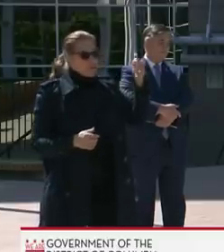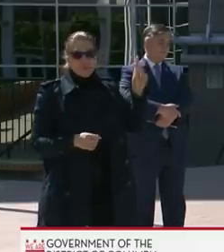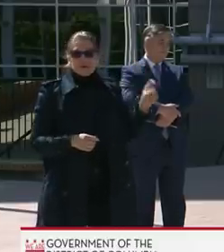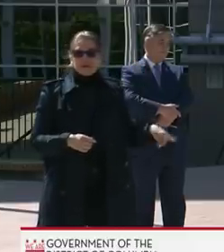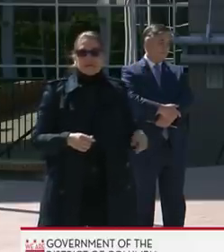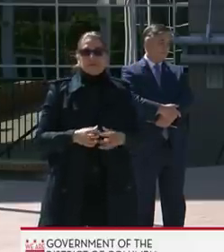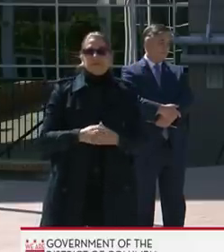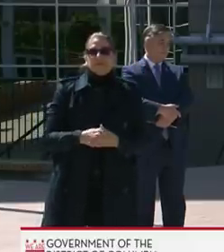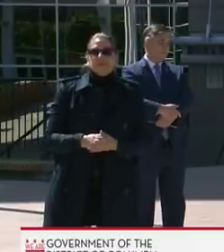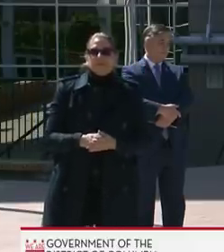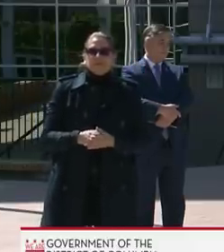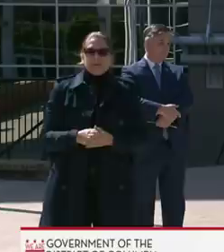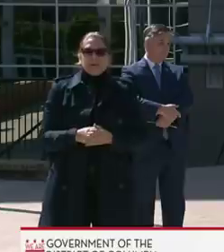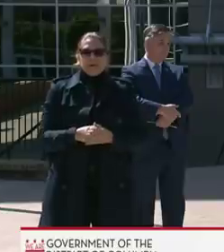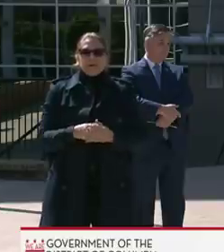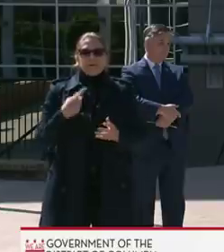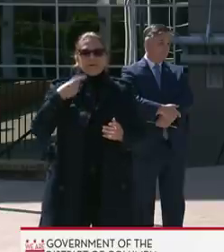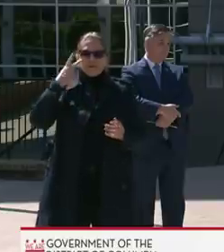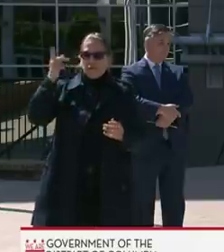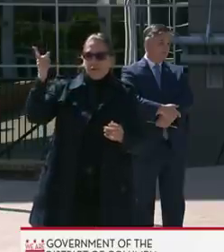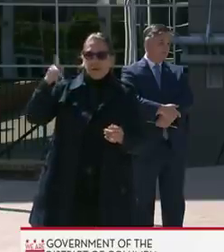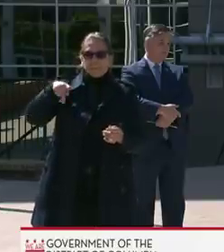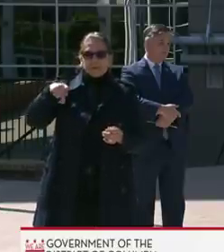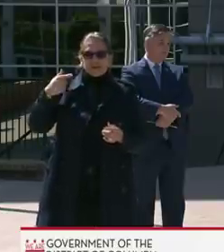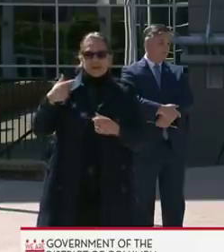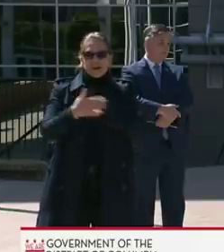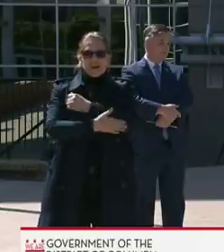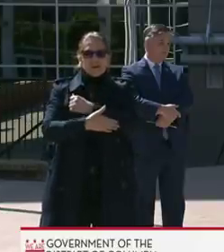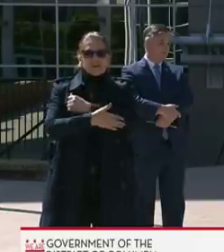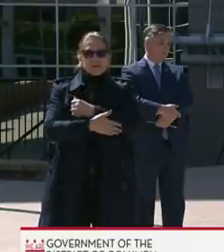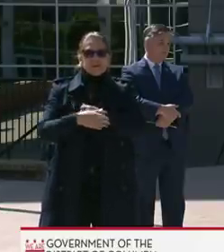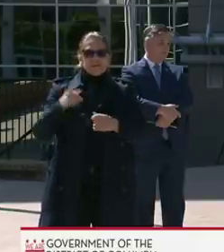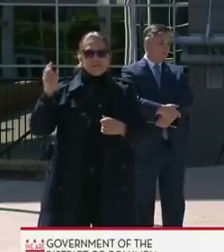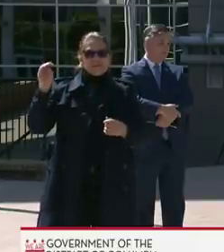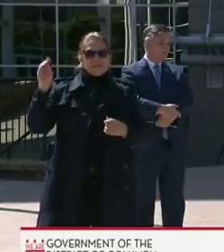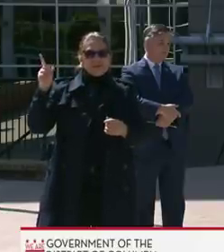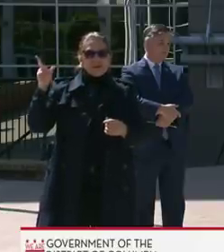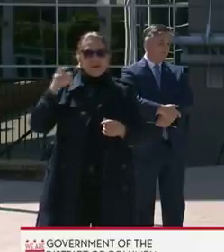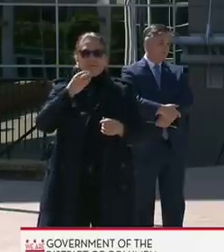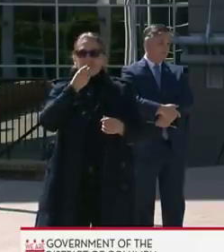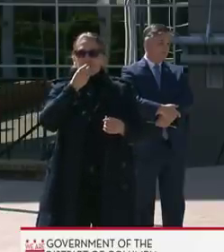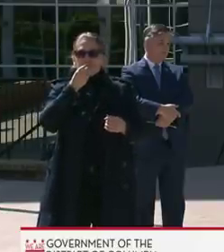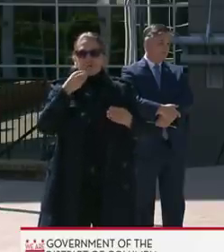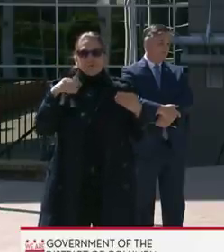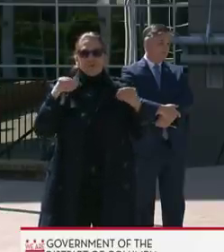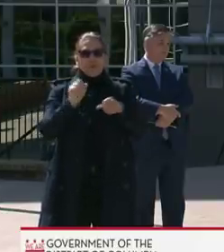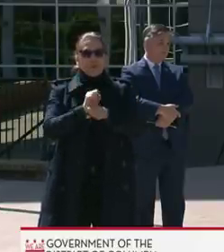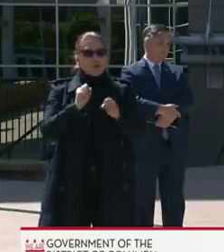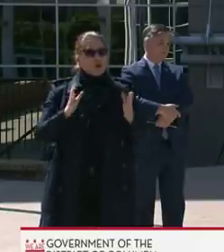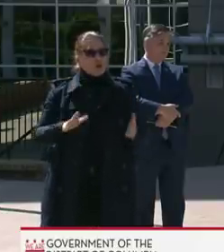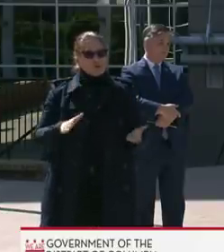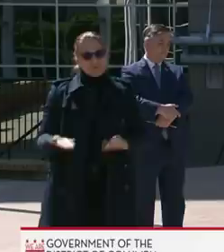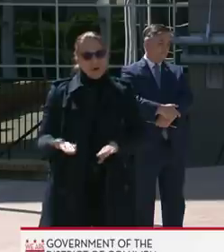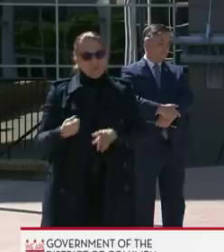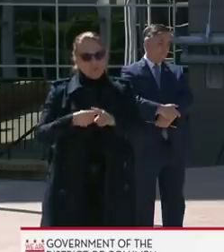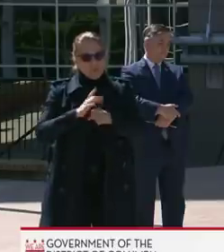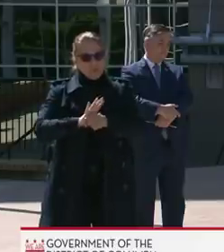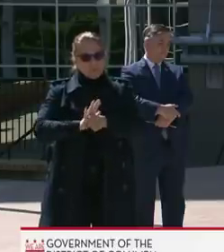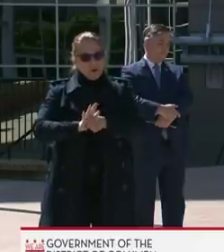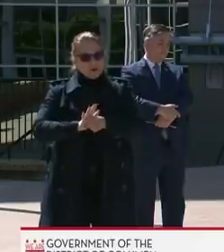County, a grocery store worker died of COVID-19. On Friday, I talked with a union representing